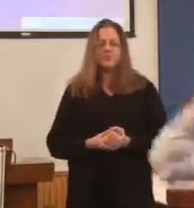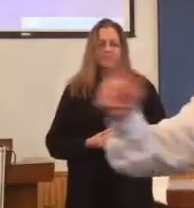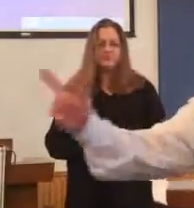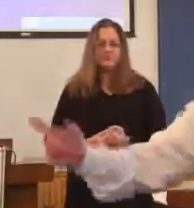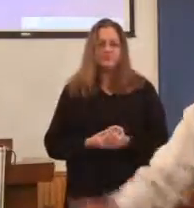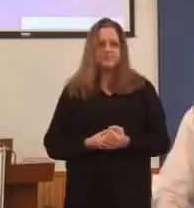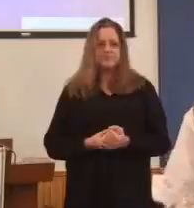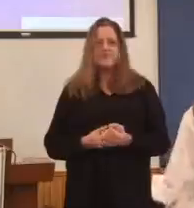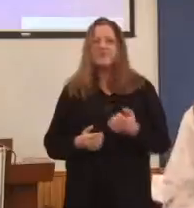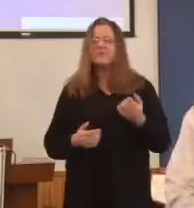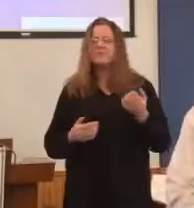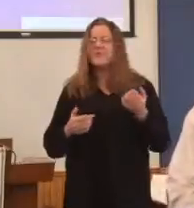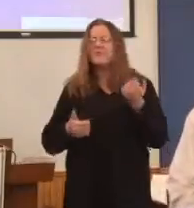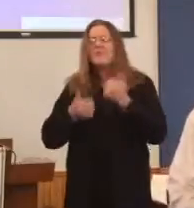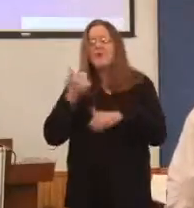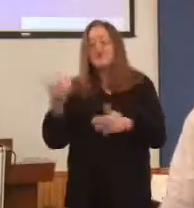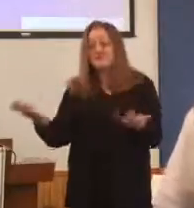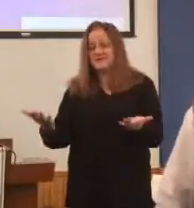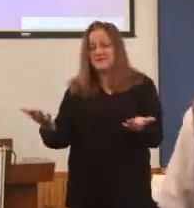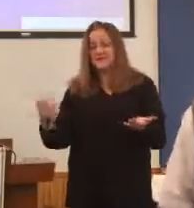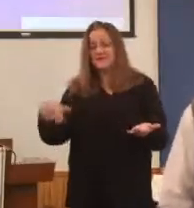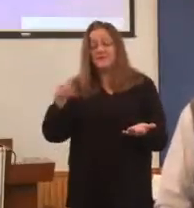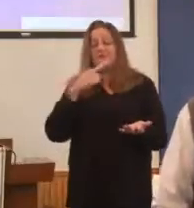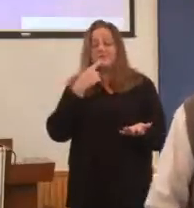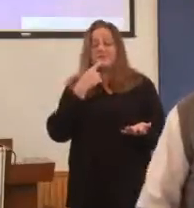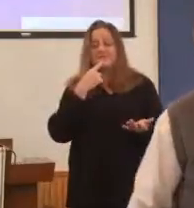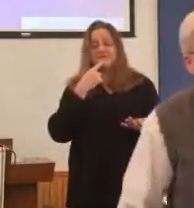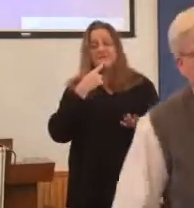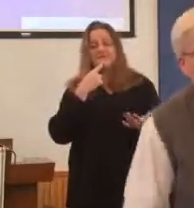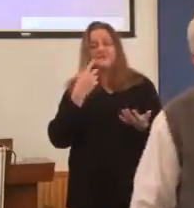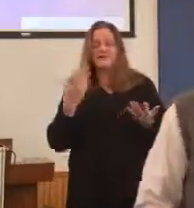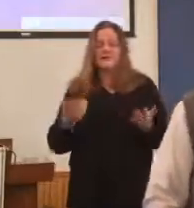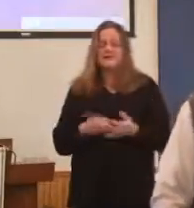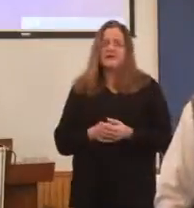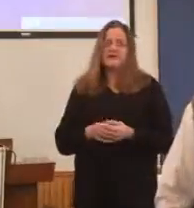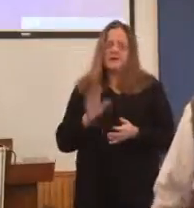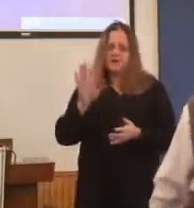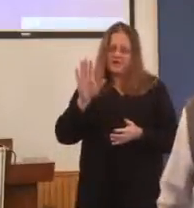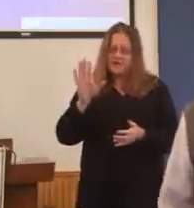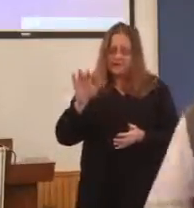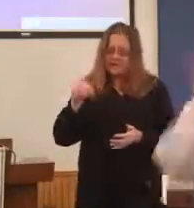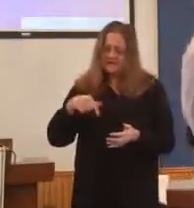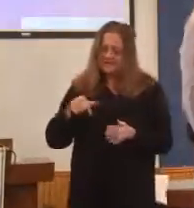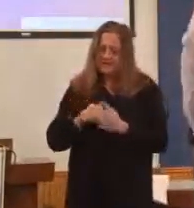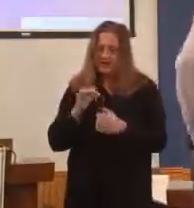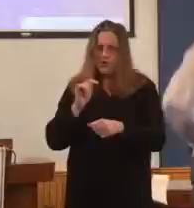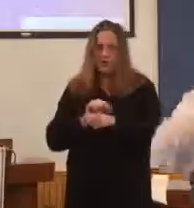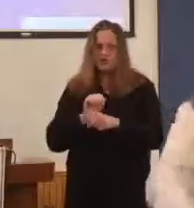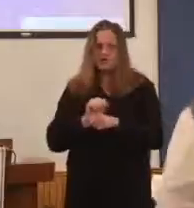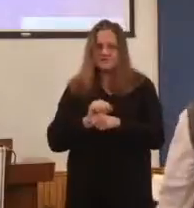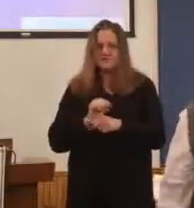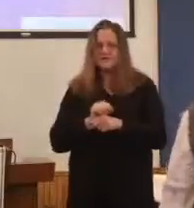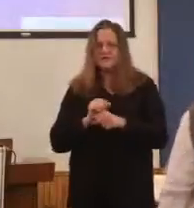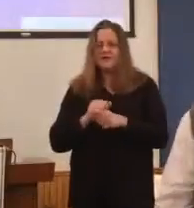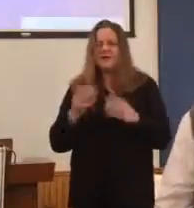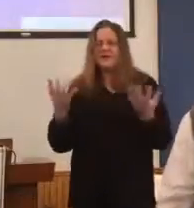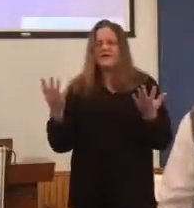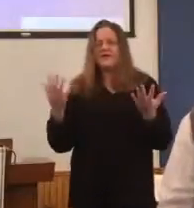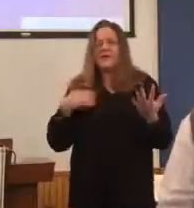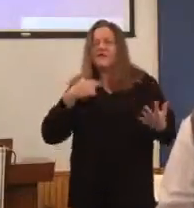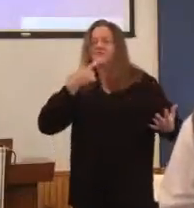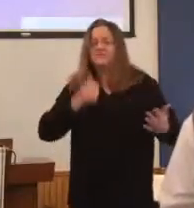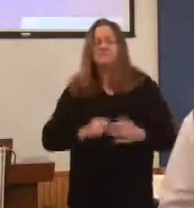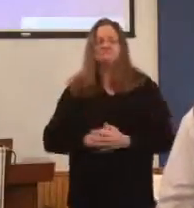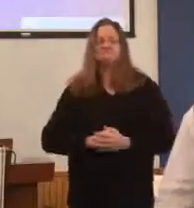Most of the people here at some point in life have said, okay, this is the way it worked for me. Oh my God, I'm a